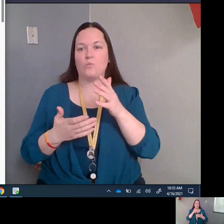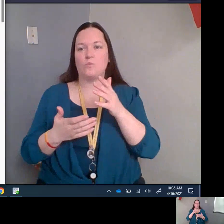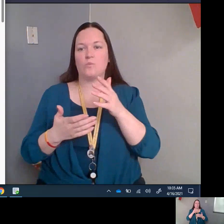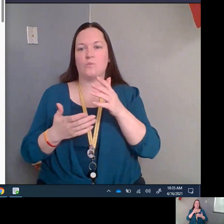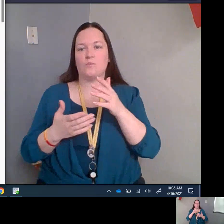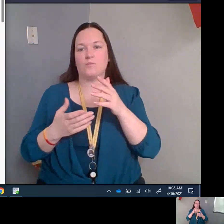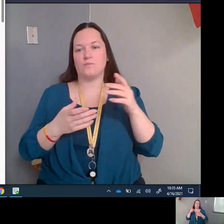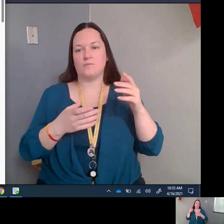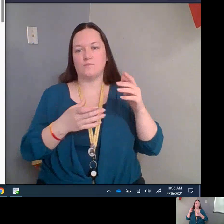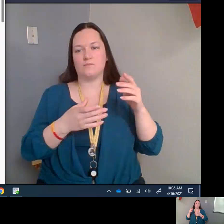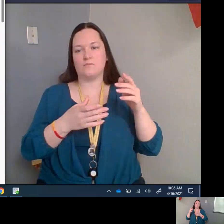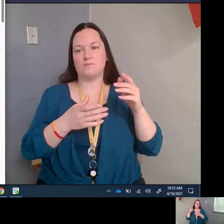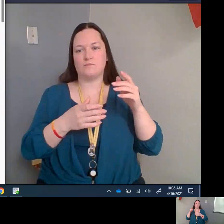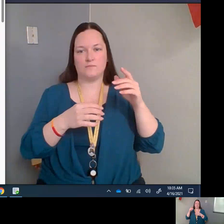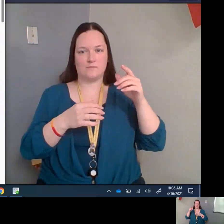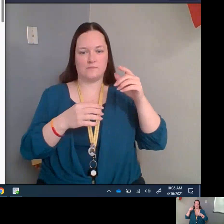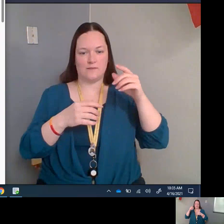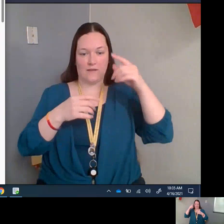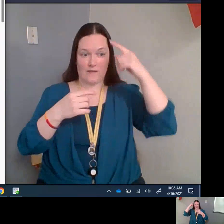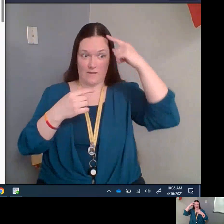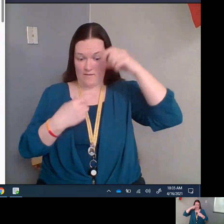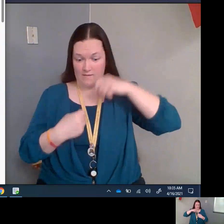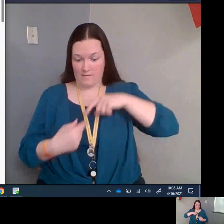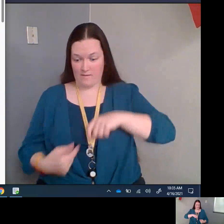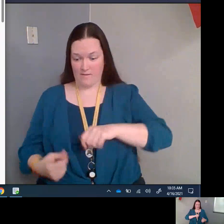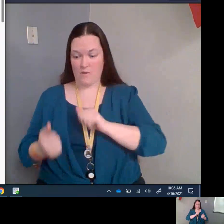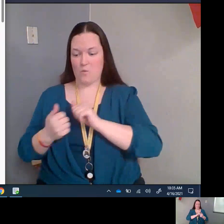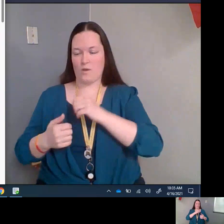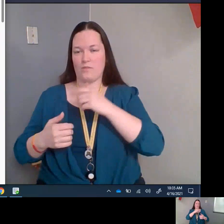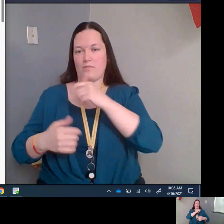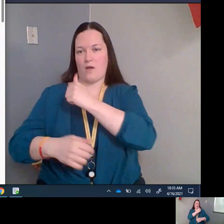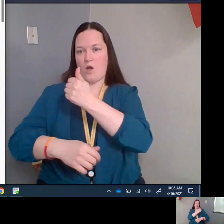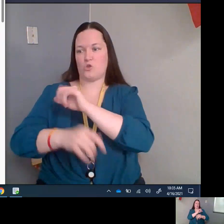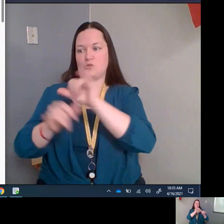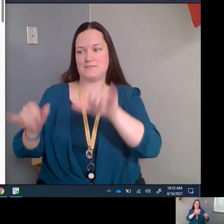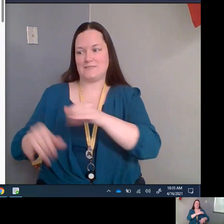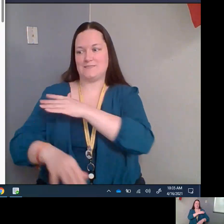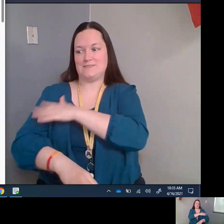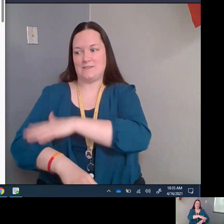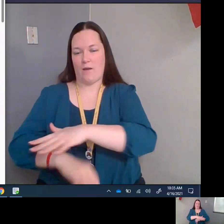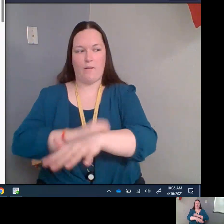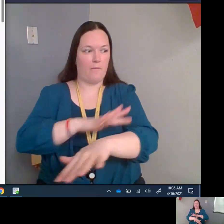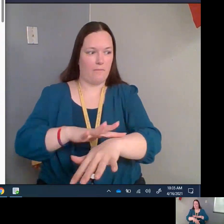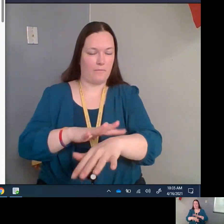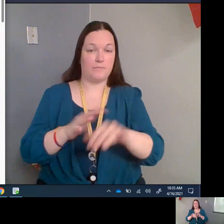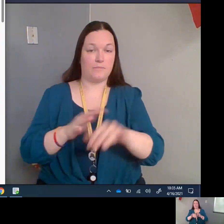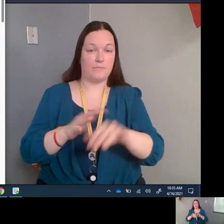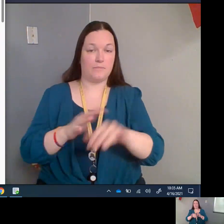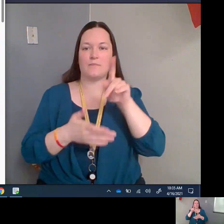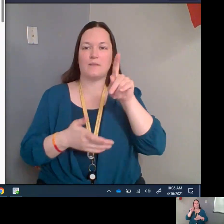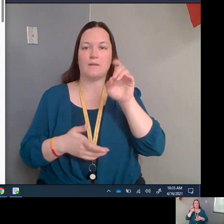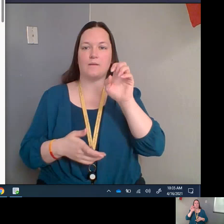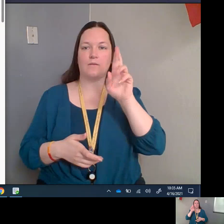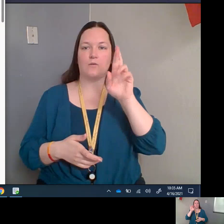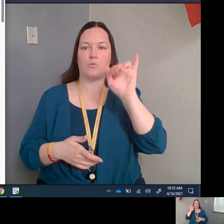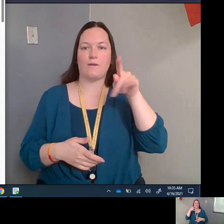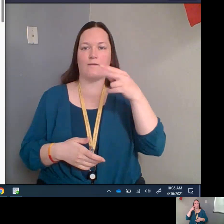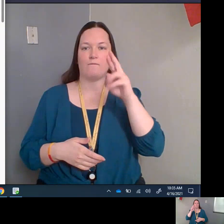its major components, such as the brain and the spinal cord. This system is known as the peripheral nervous